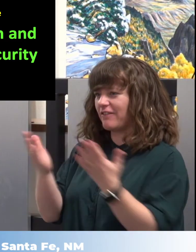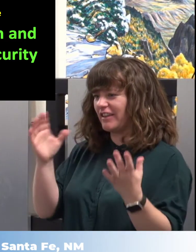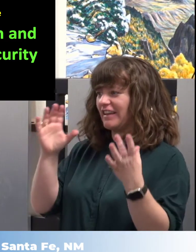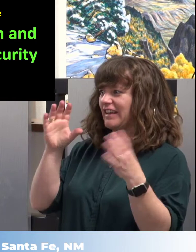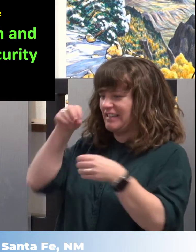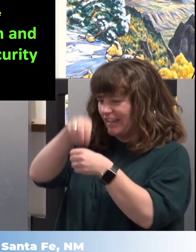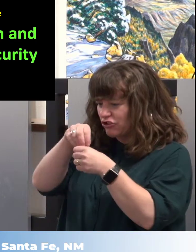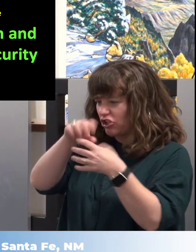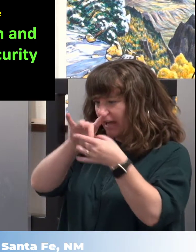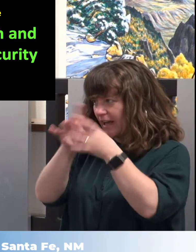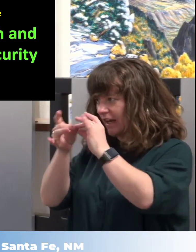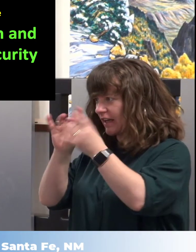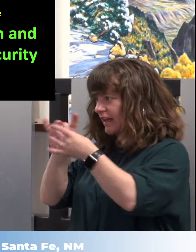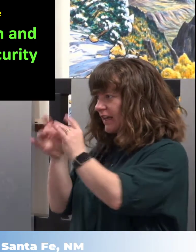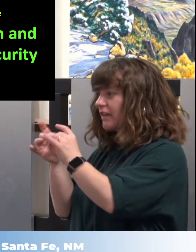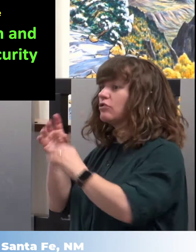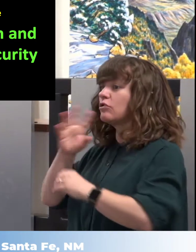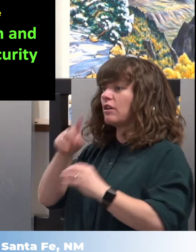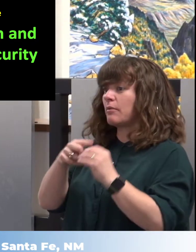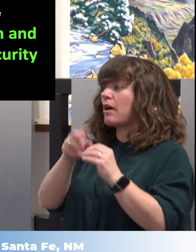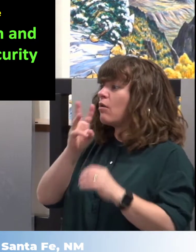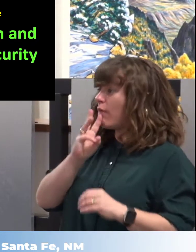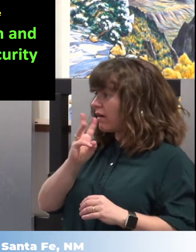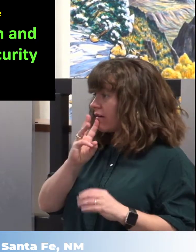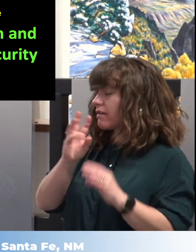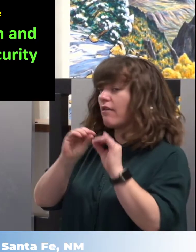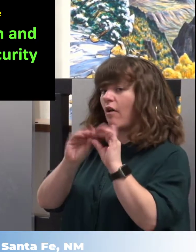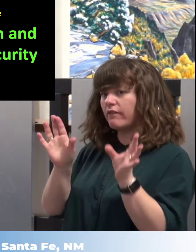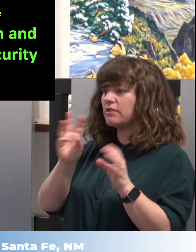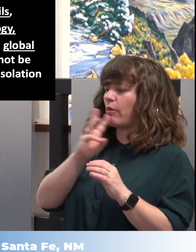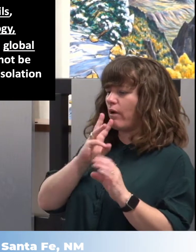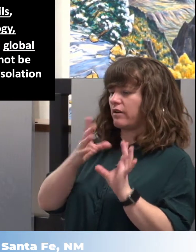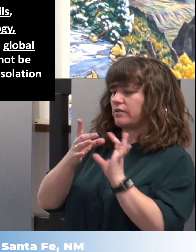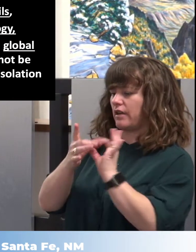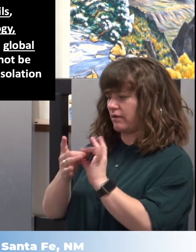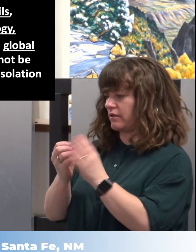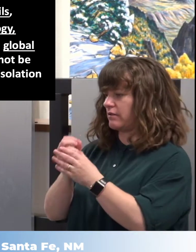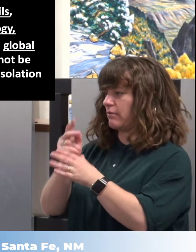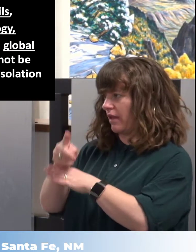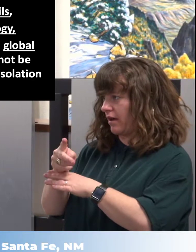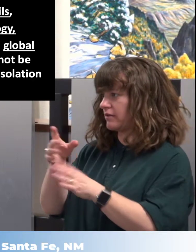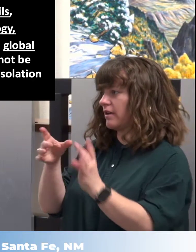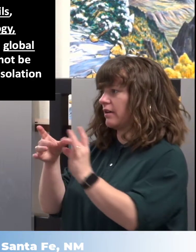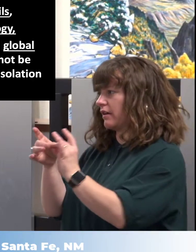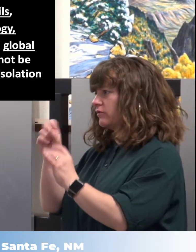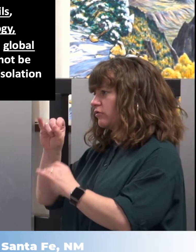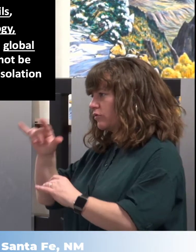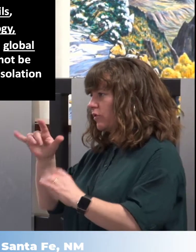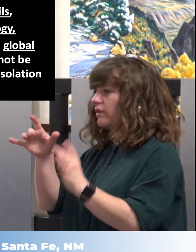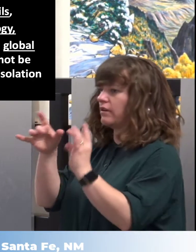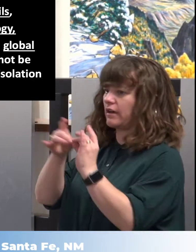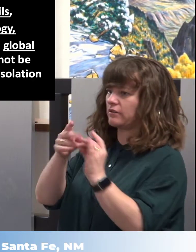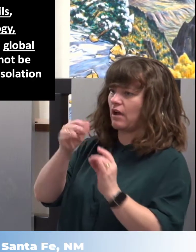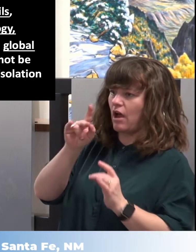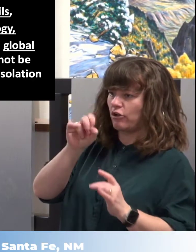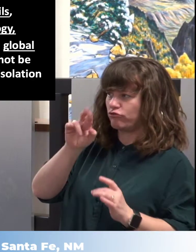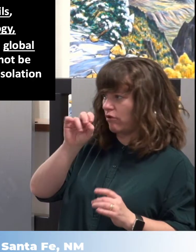So when we're talking about water we obviously, like it's connected to plants, to soils, microbiology, hydrology,